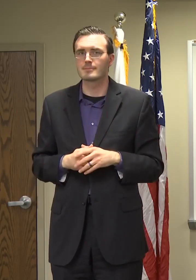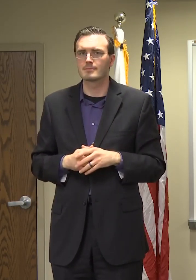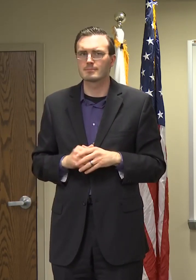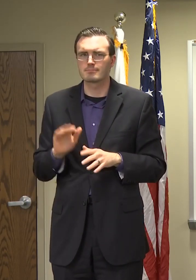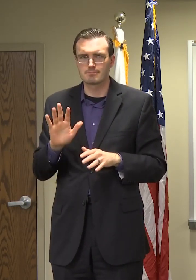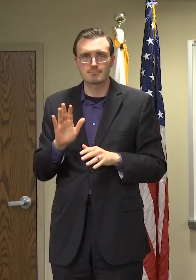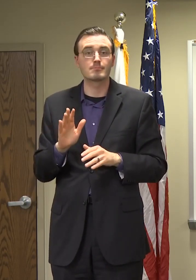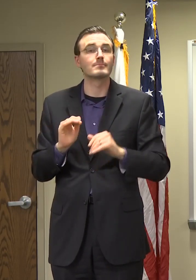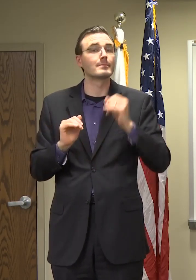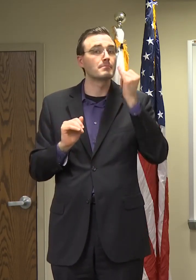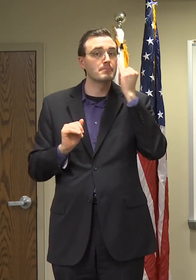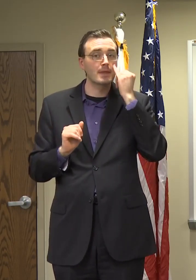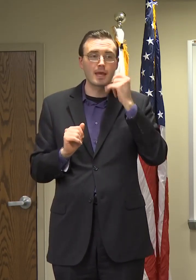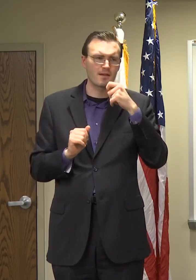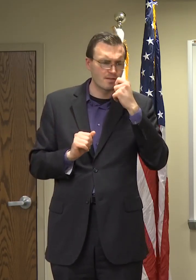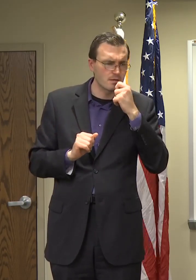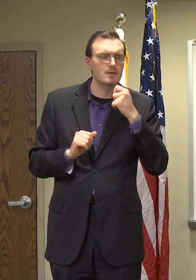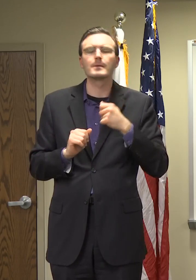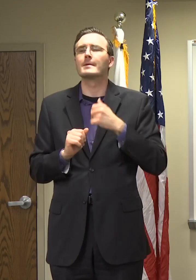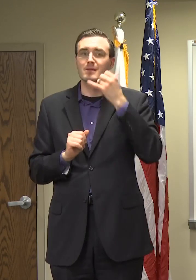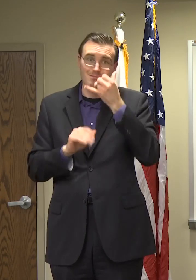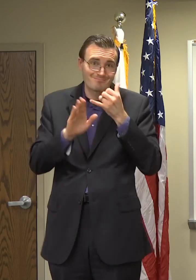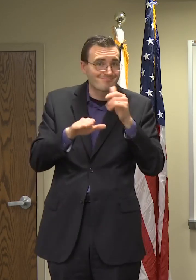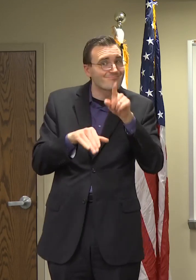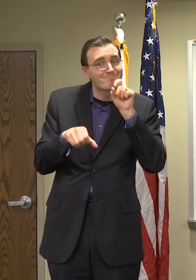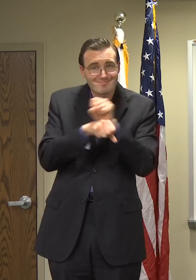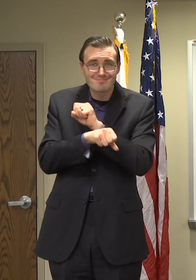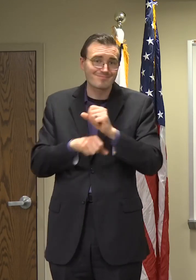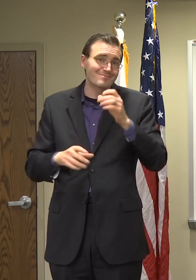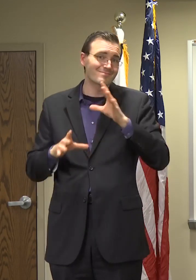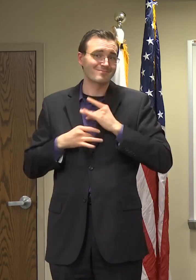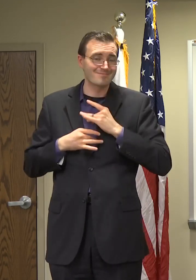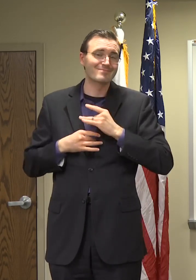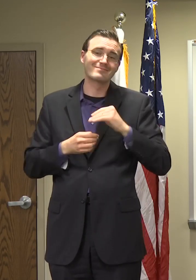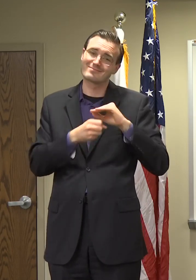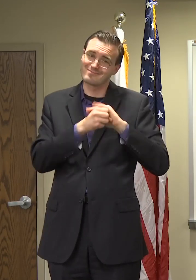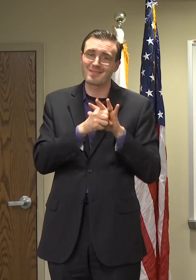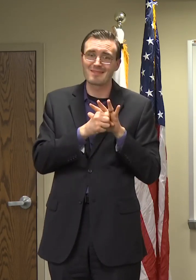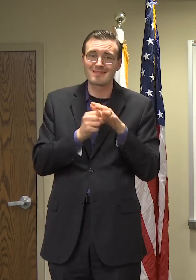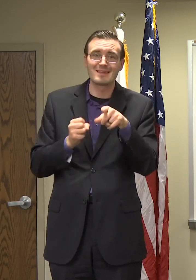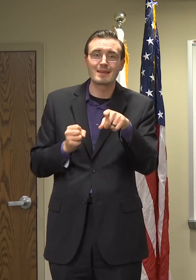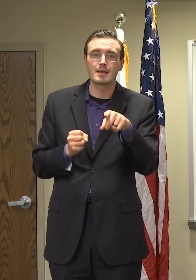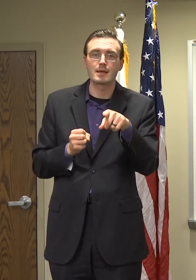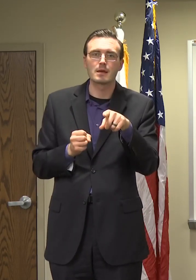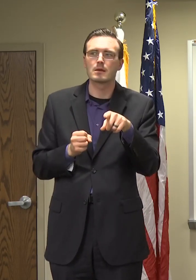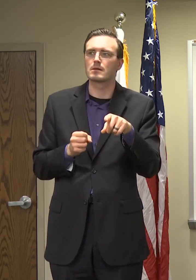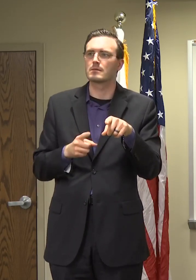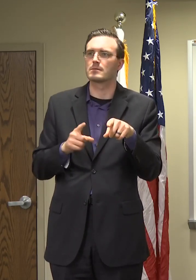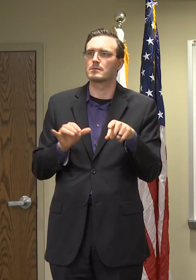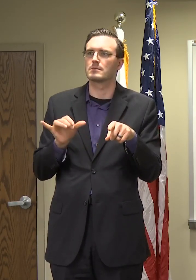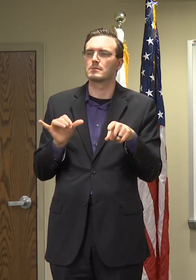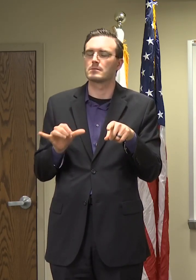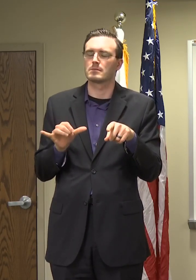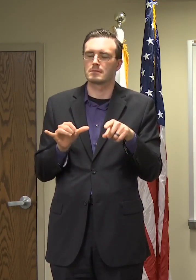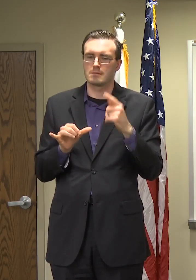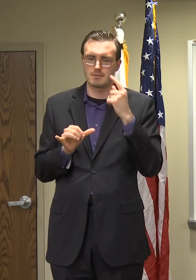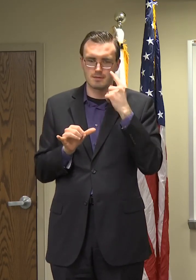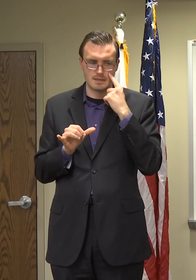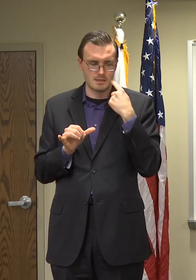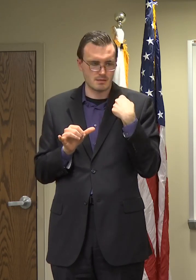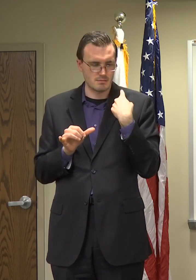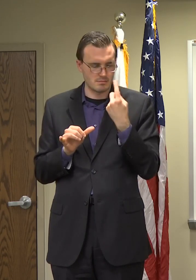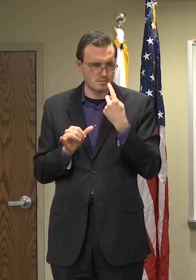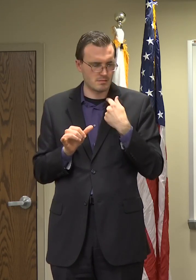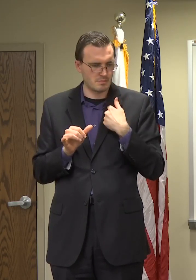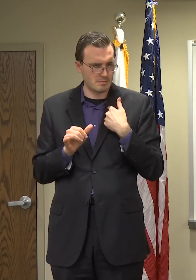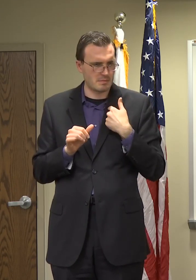day? Who could I have possibly exposed? So you can't really just be ignorant to those facts. You're going to have to